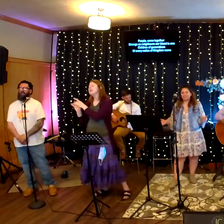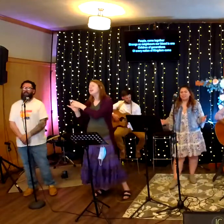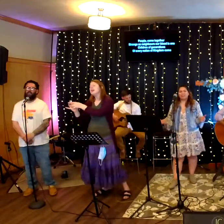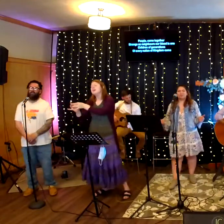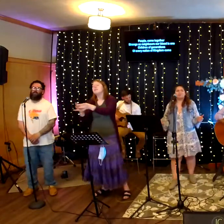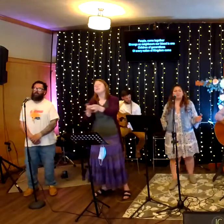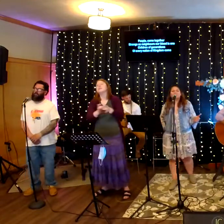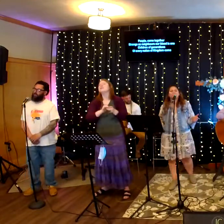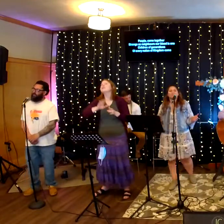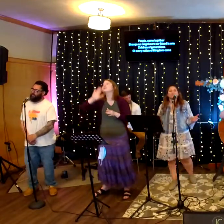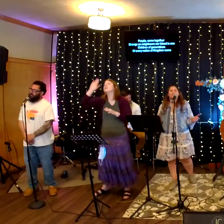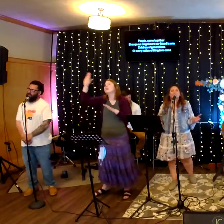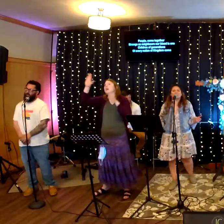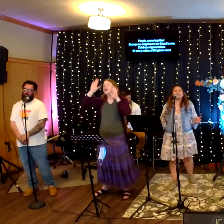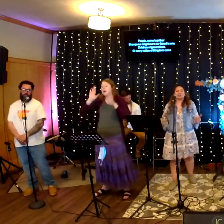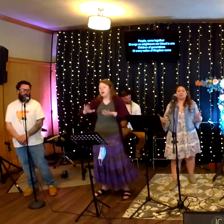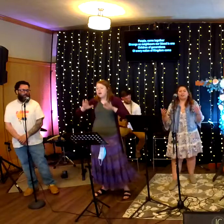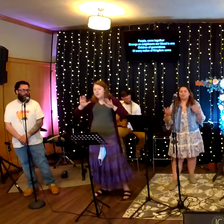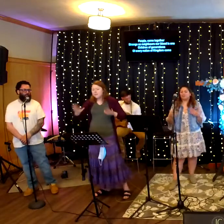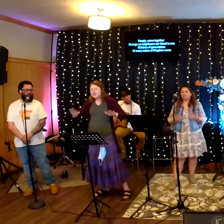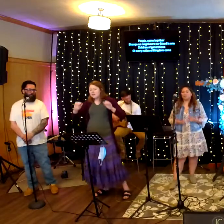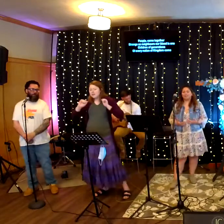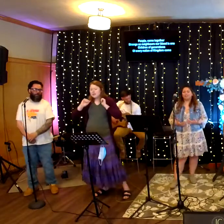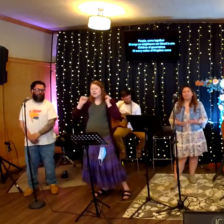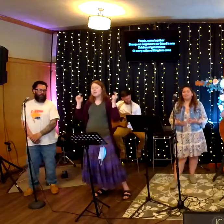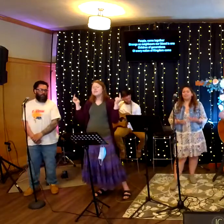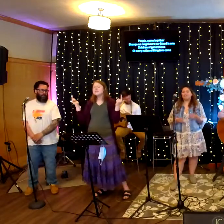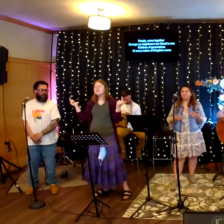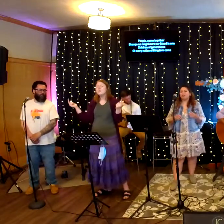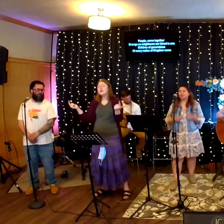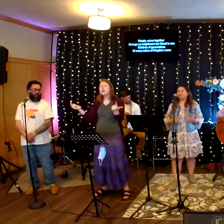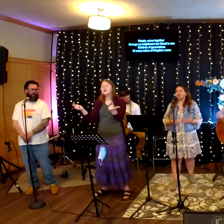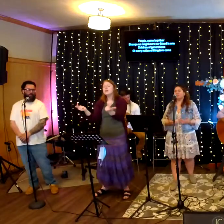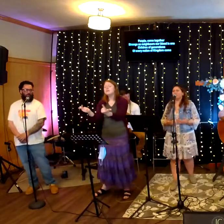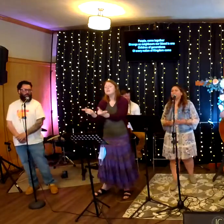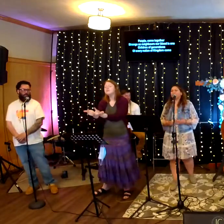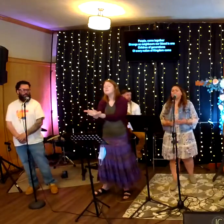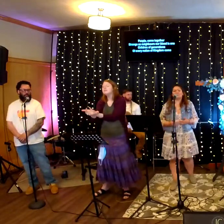Creatures, neighbor, our blood is